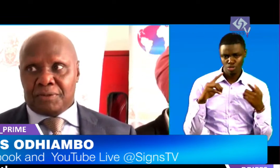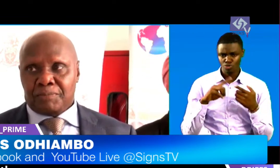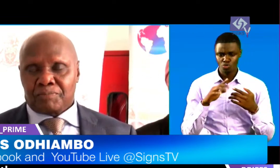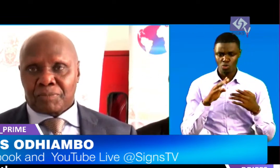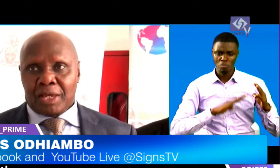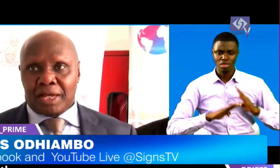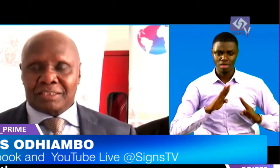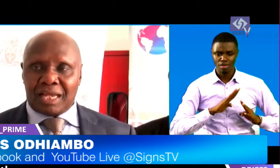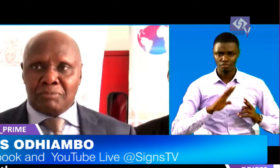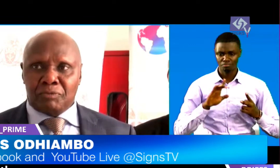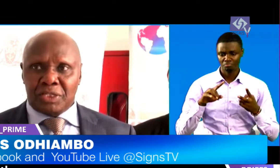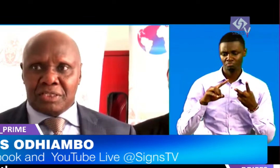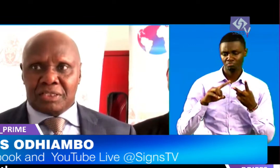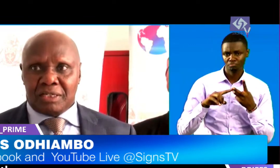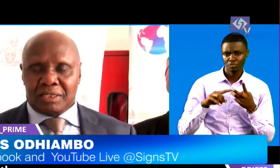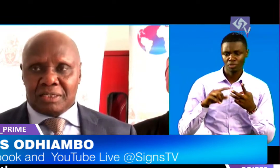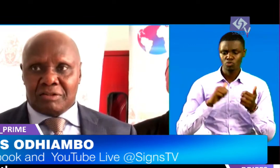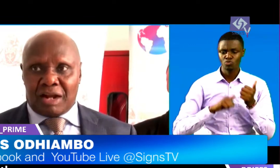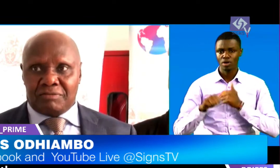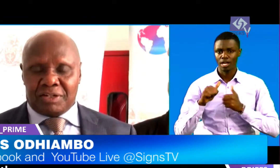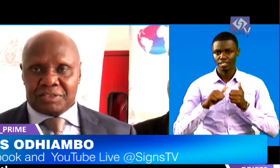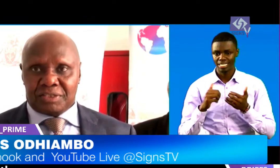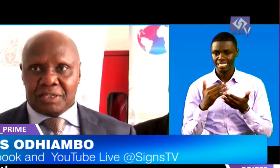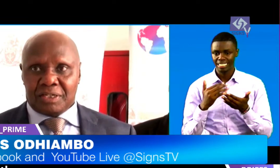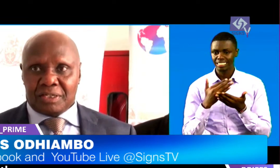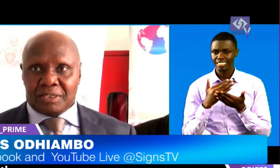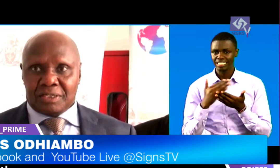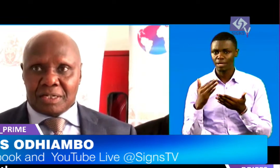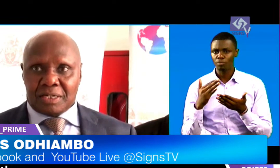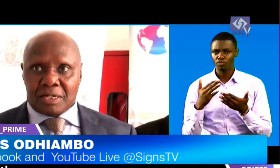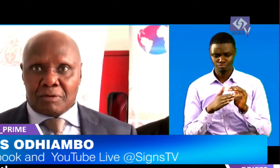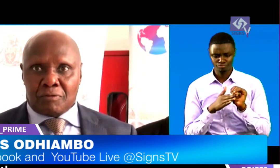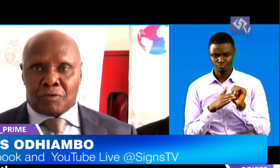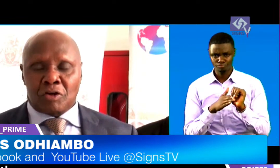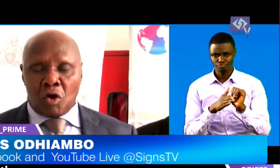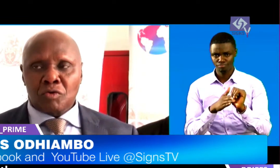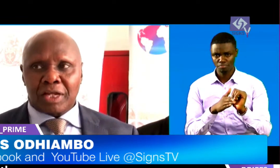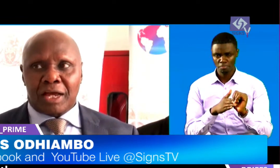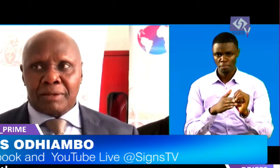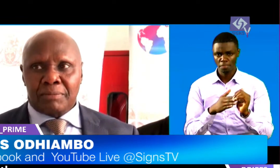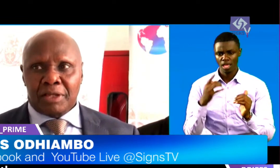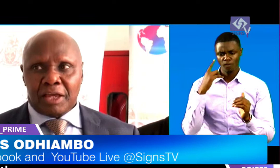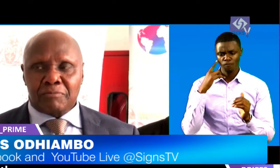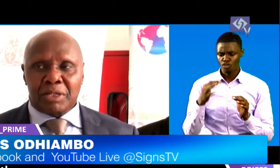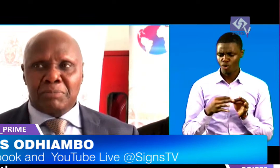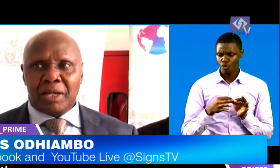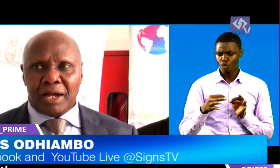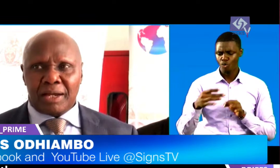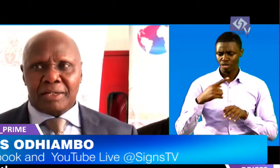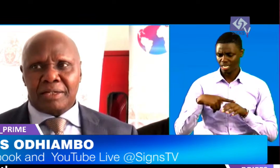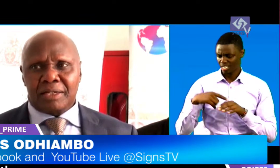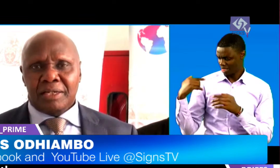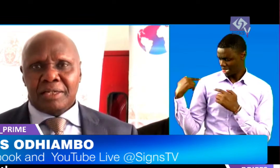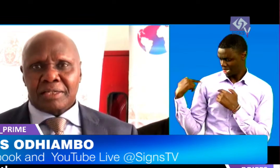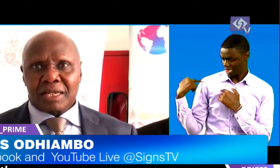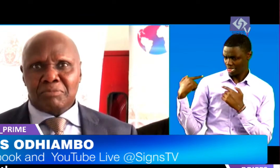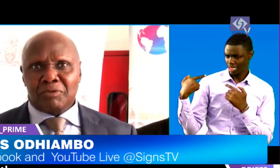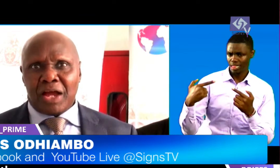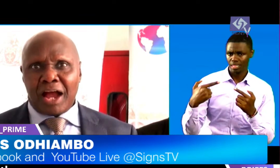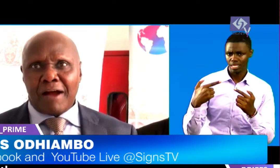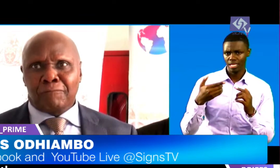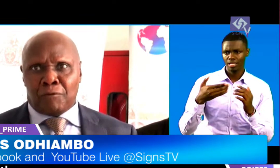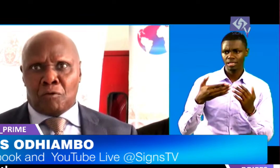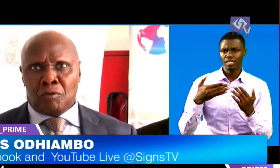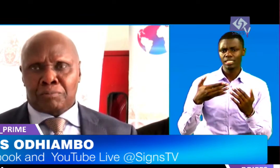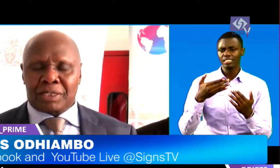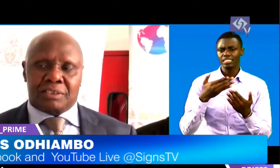act. And some of these drivers, for a long time, have been behind some of